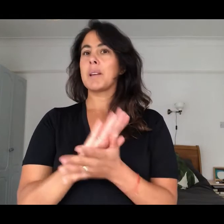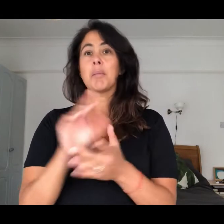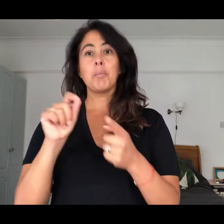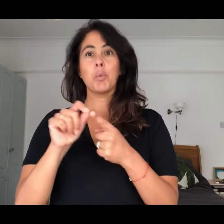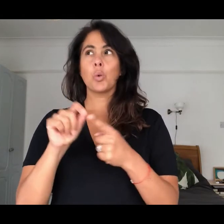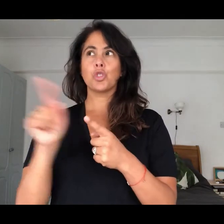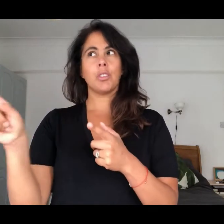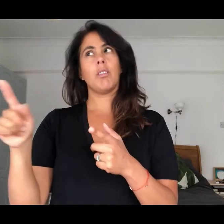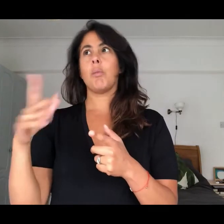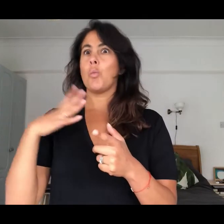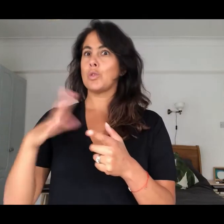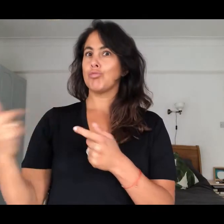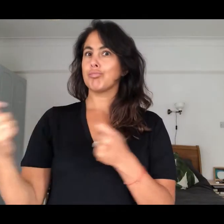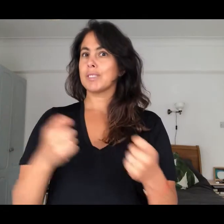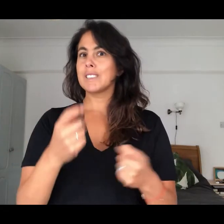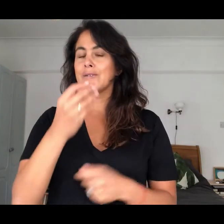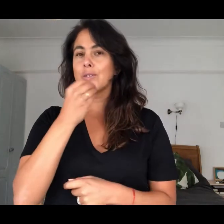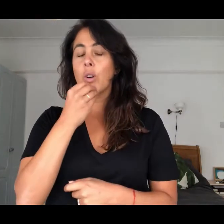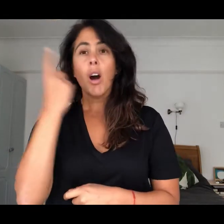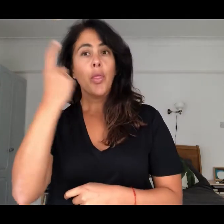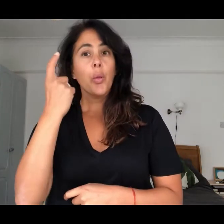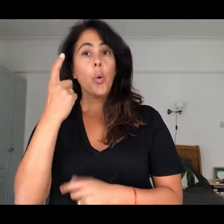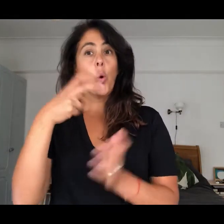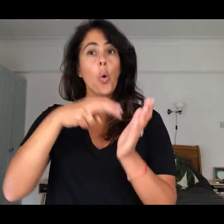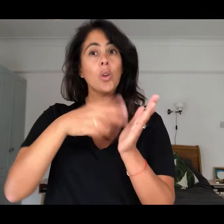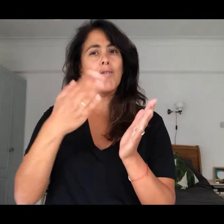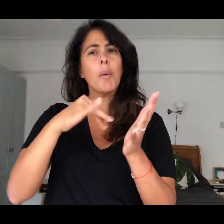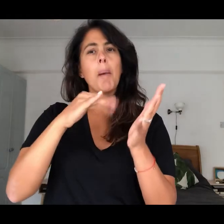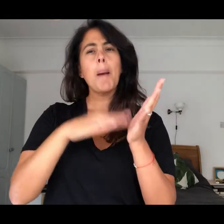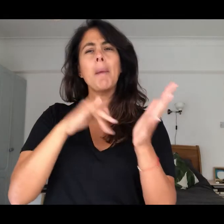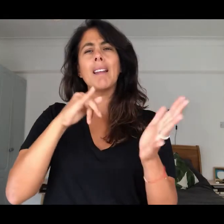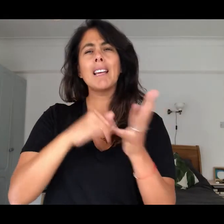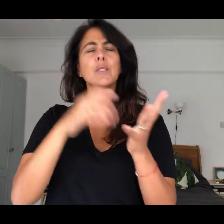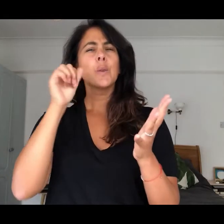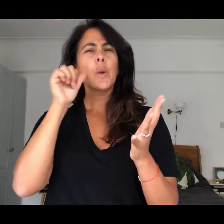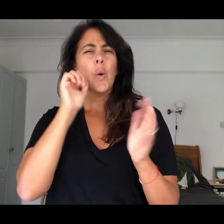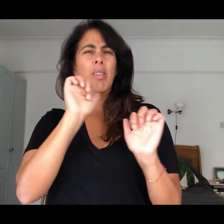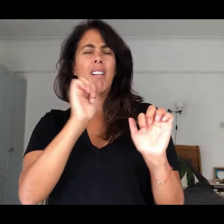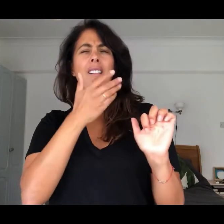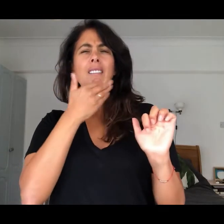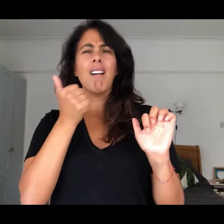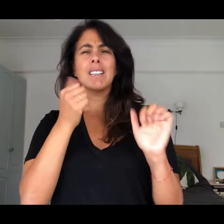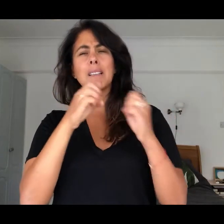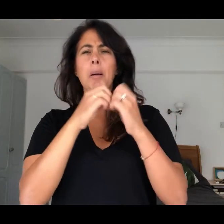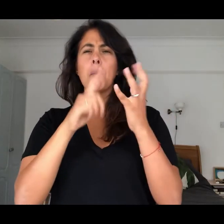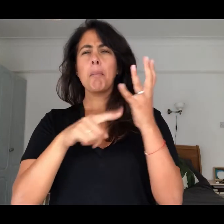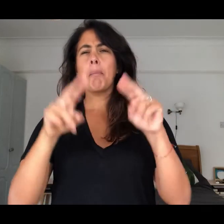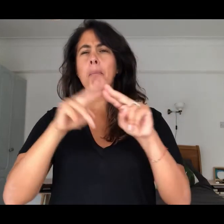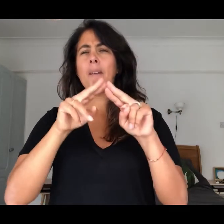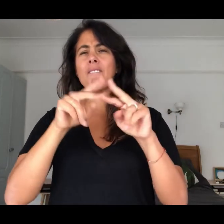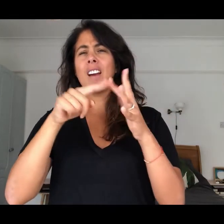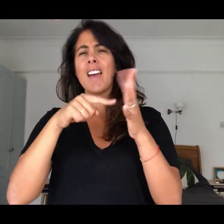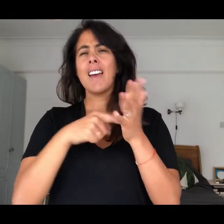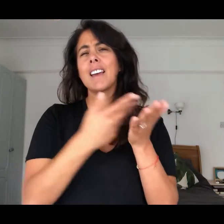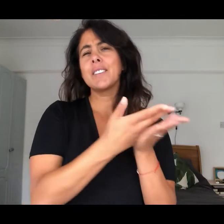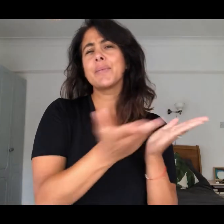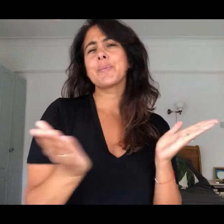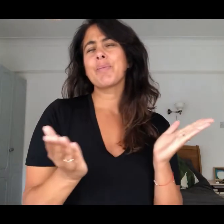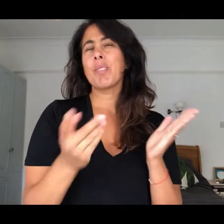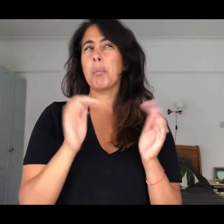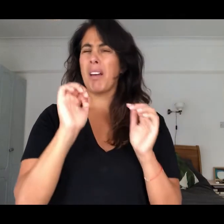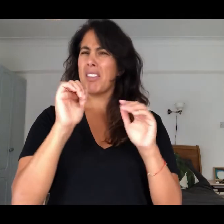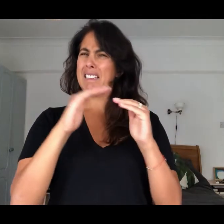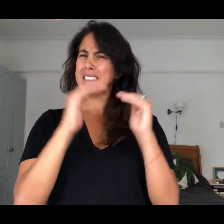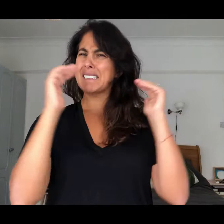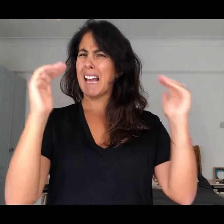I'm delighted Portia's insisted on bringing food. I had thought about ordering from M&S, one of their light